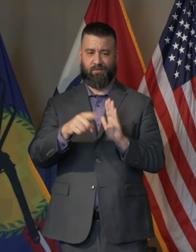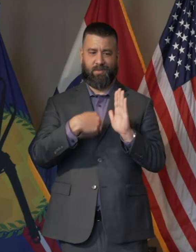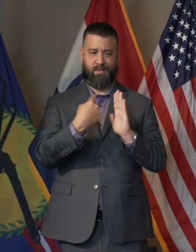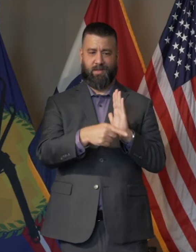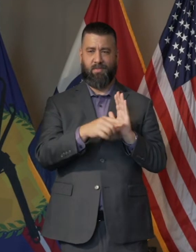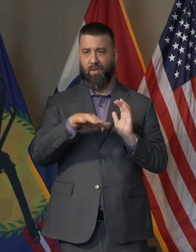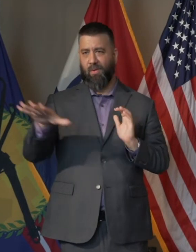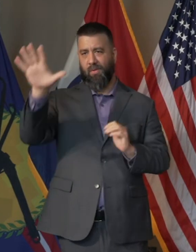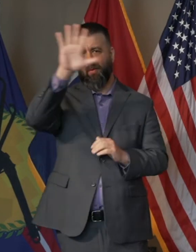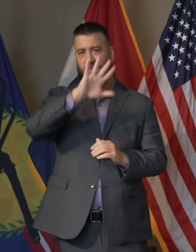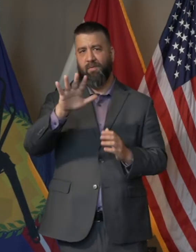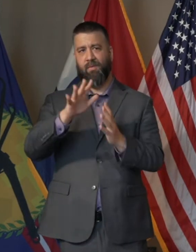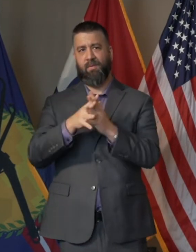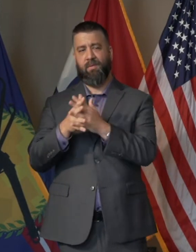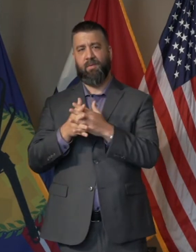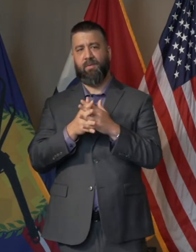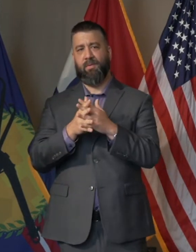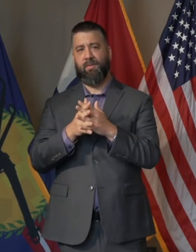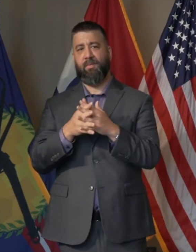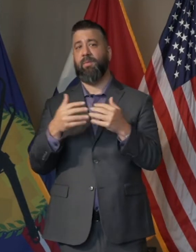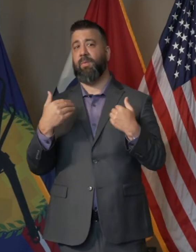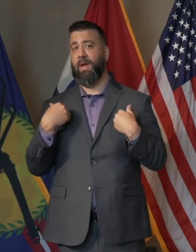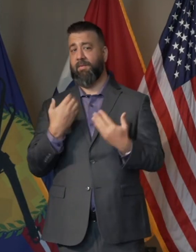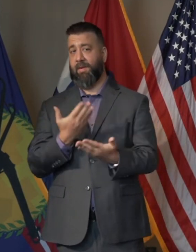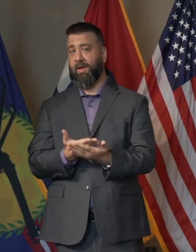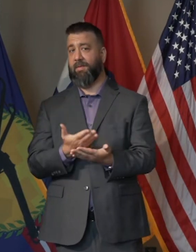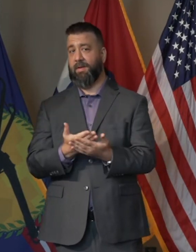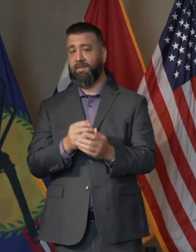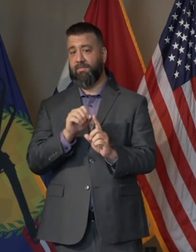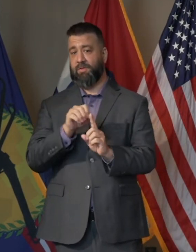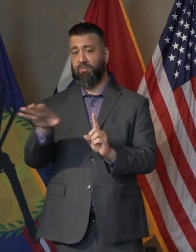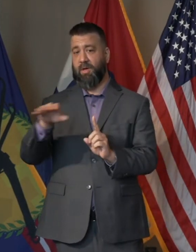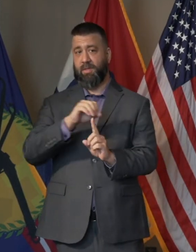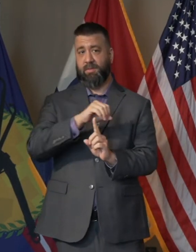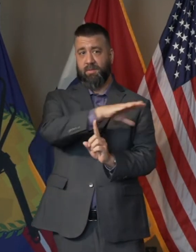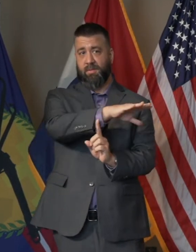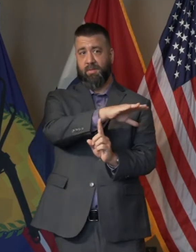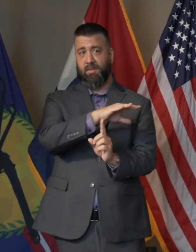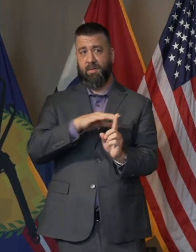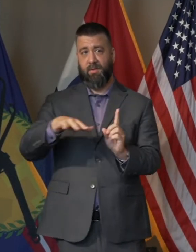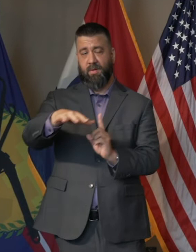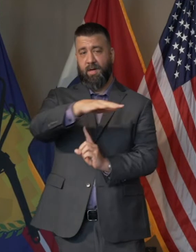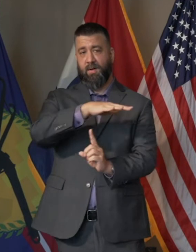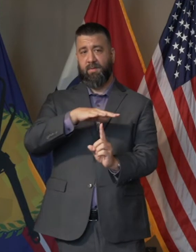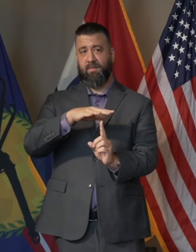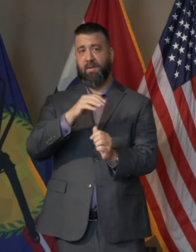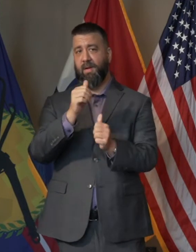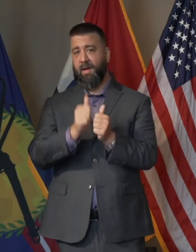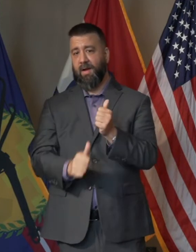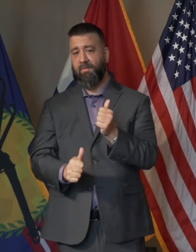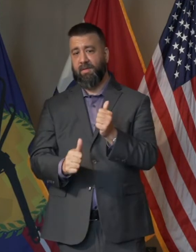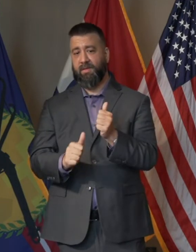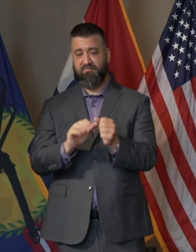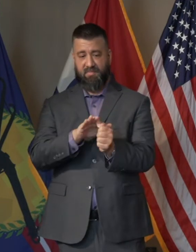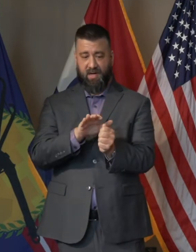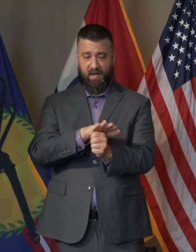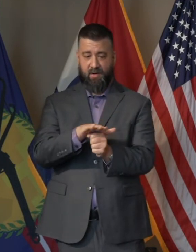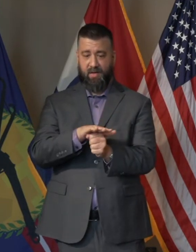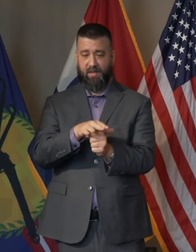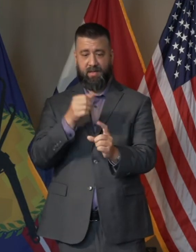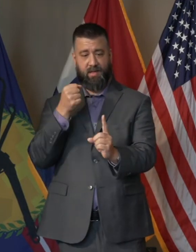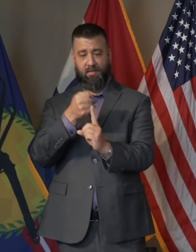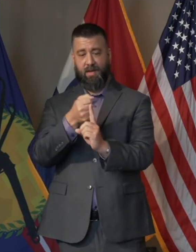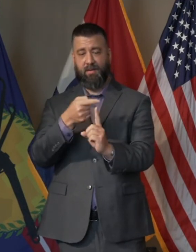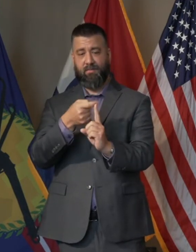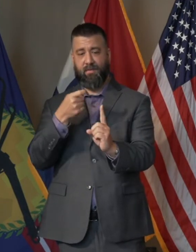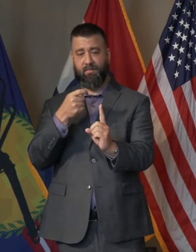our country. We do have evidence of transmission around every sector that is impacted